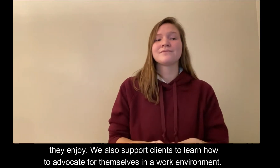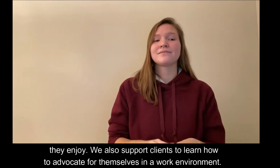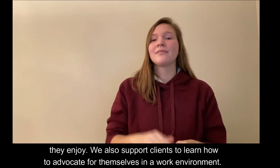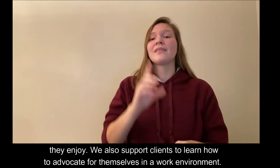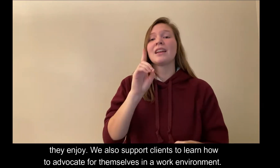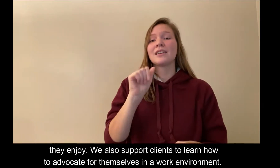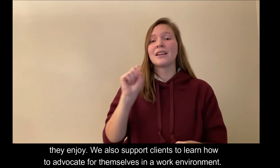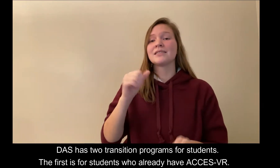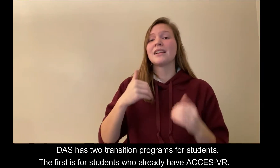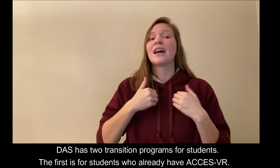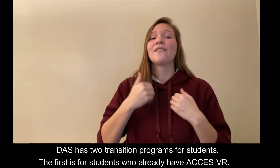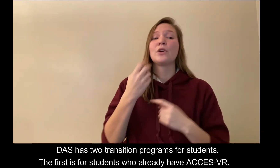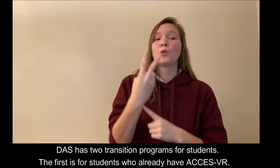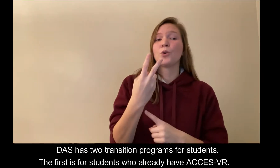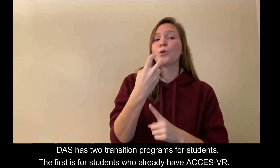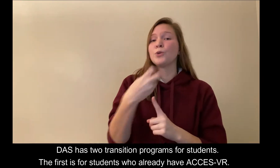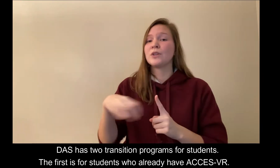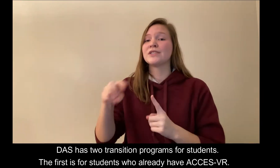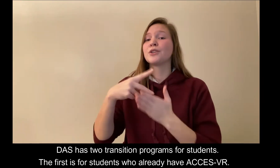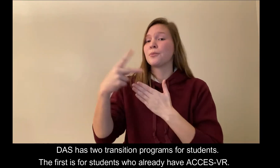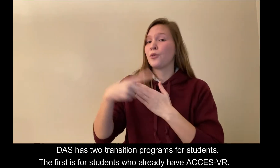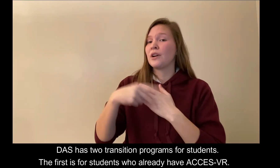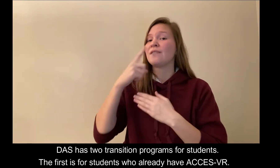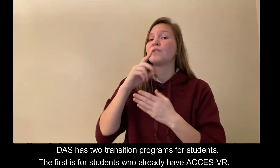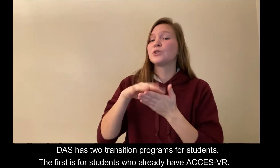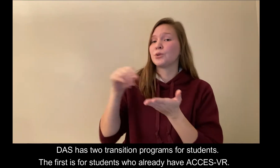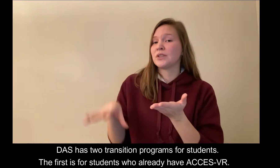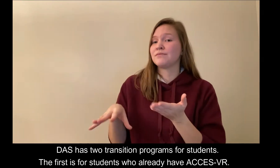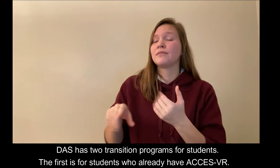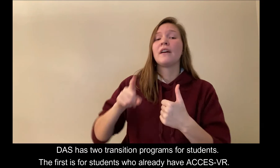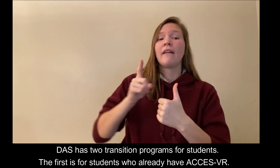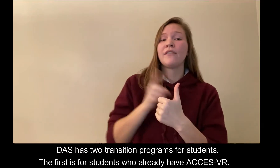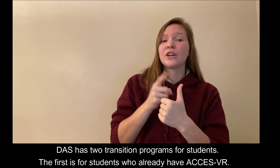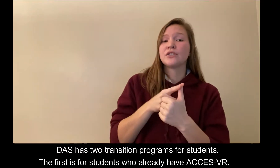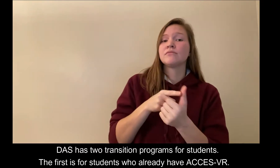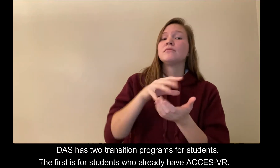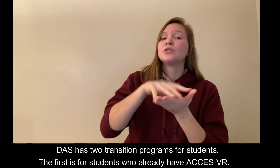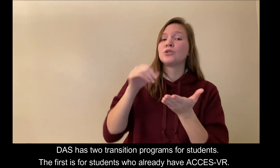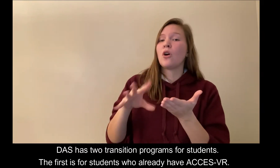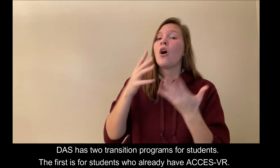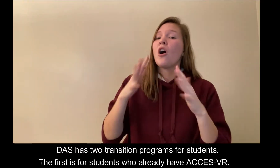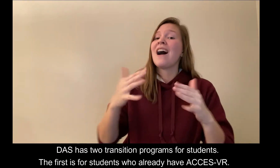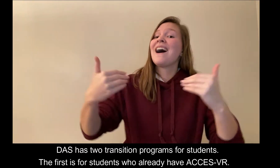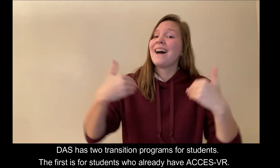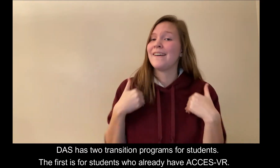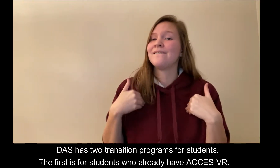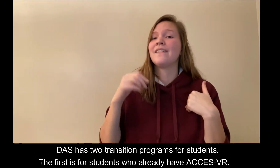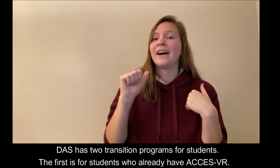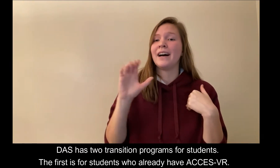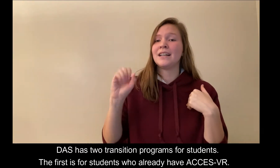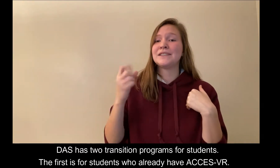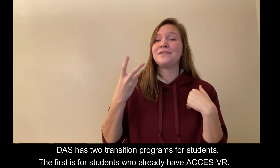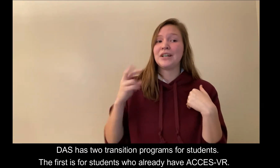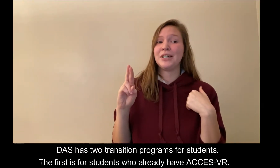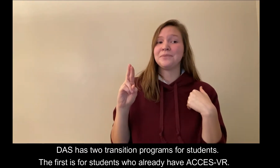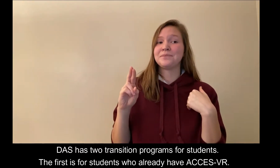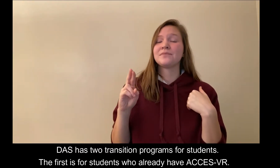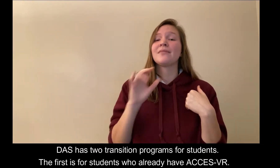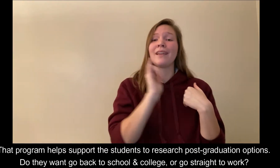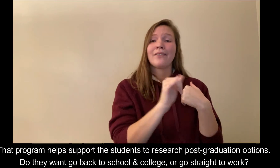work environment. DAS has 2 transition programs for students. The first is for students who already have